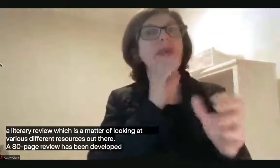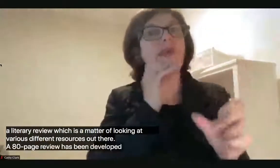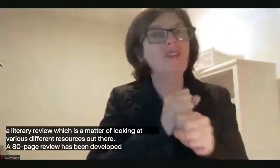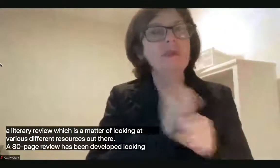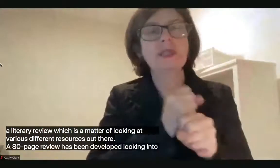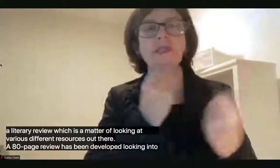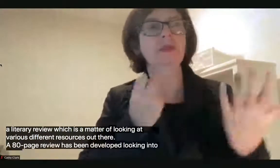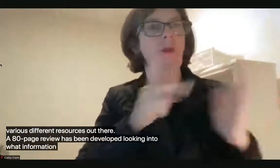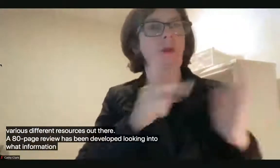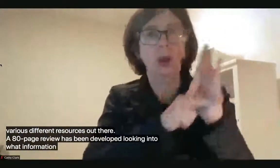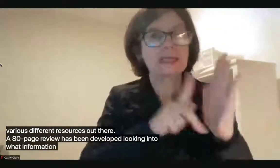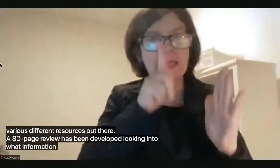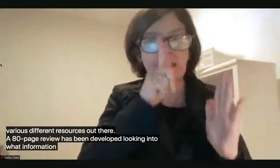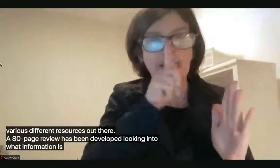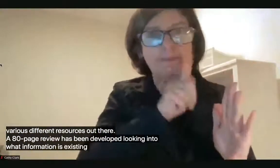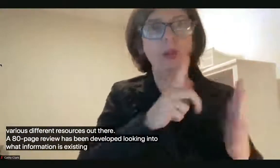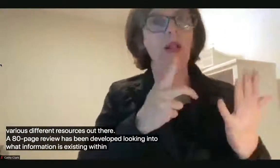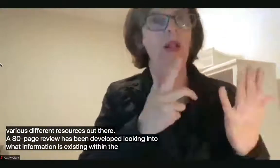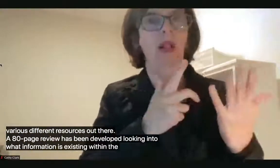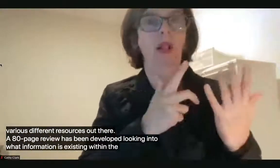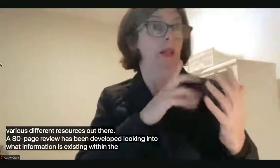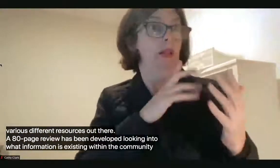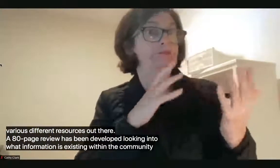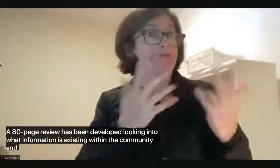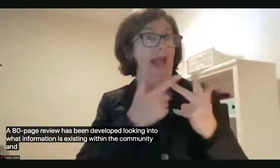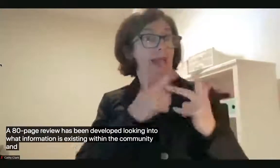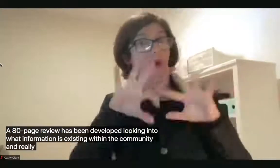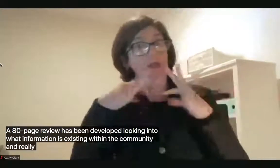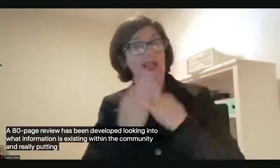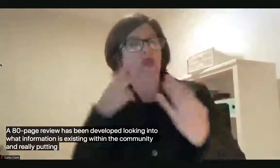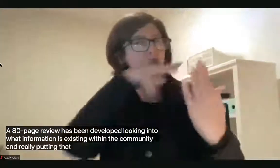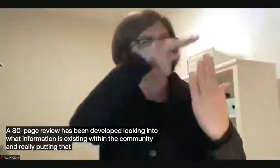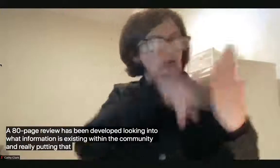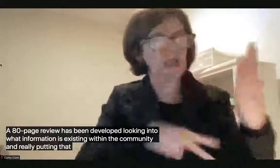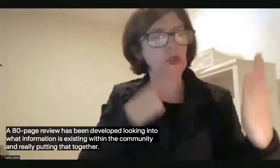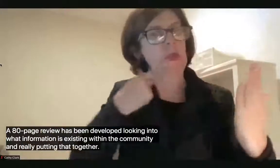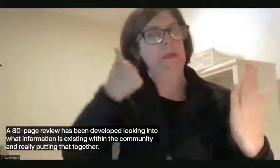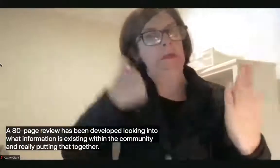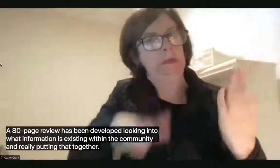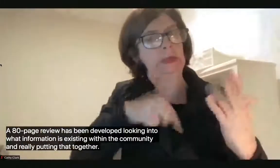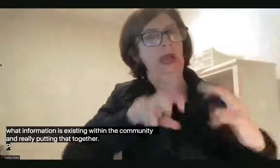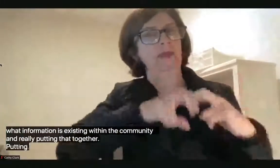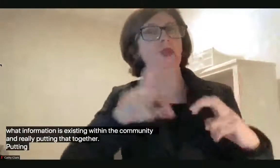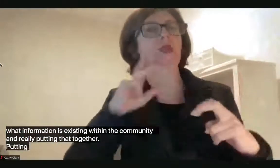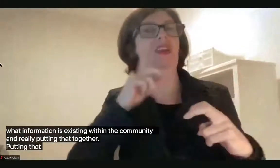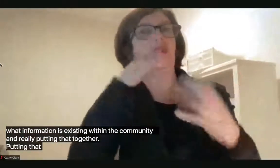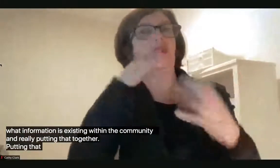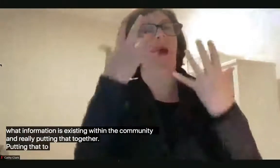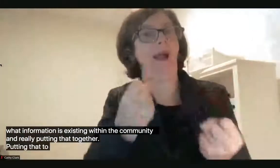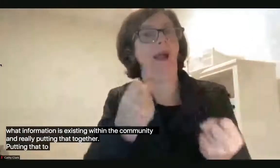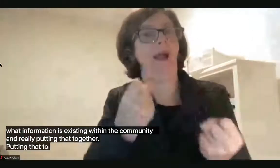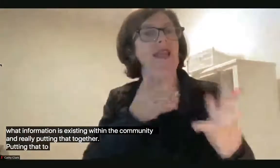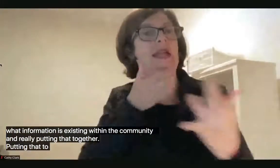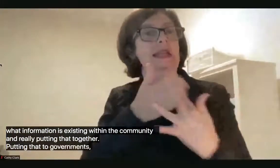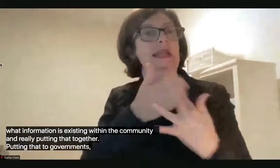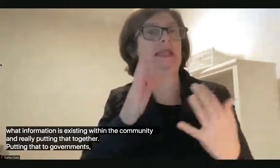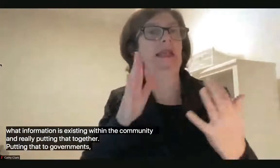really putting that together, putting that to governments, policymakers, decision makers, other organisations, for them to look at and